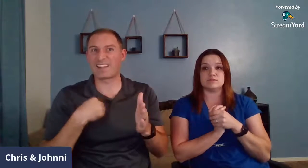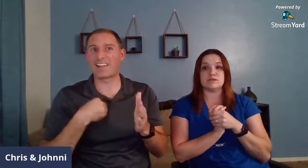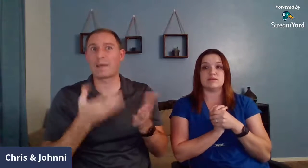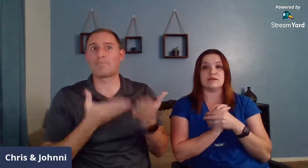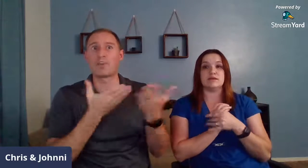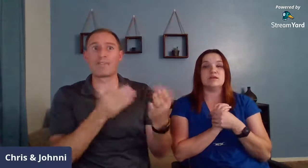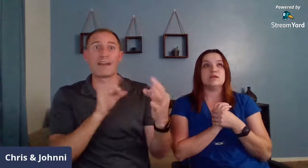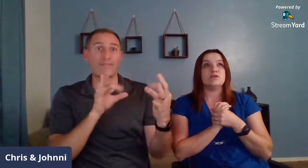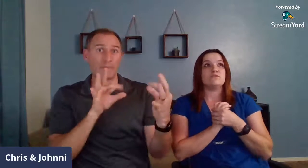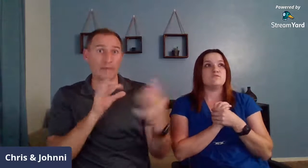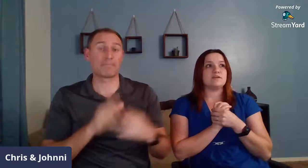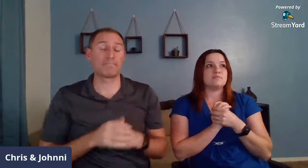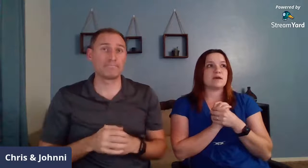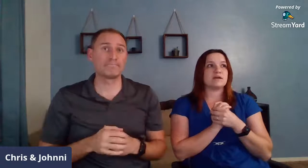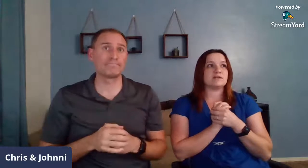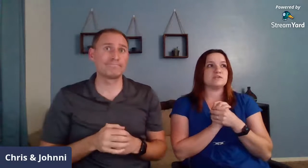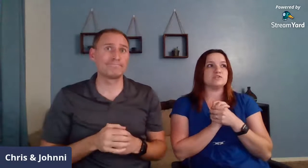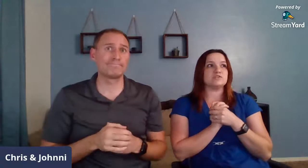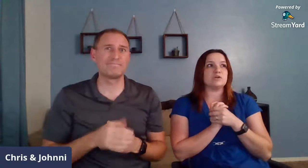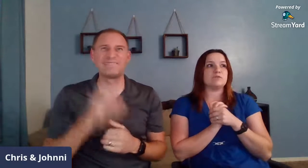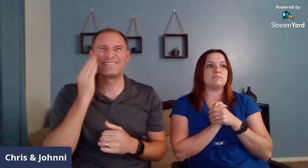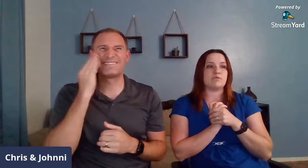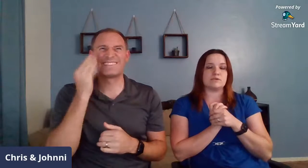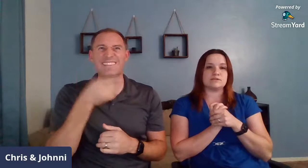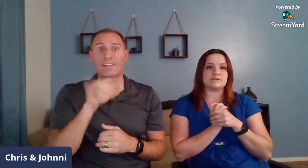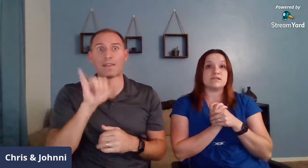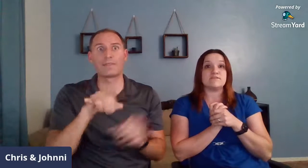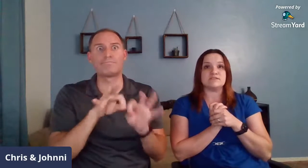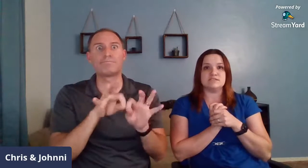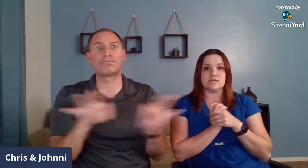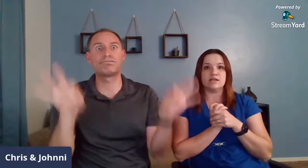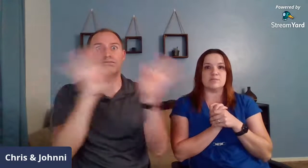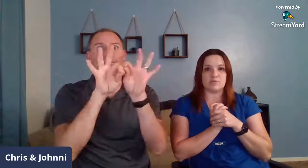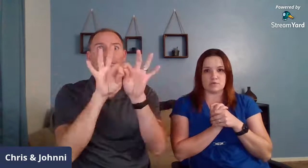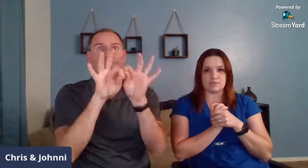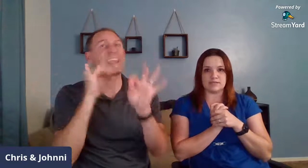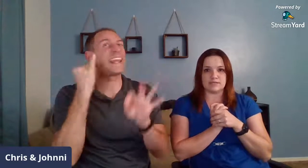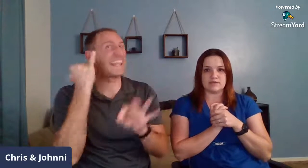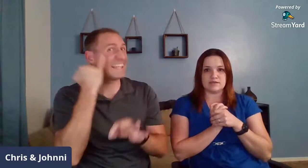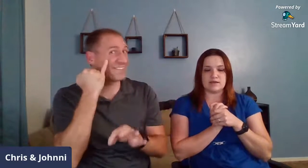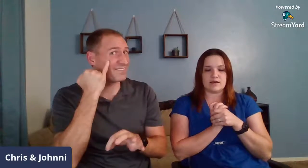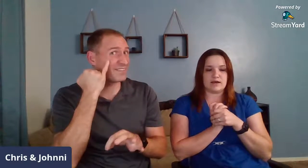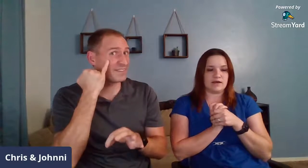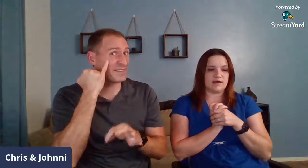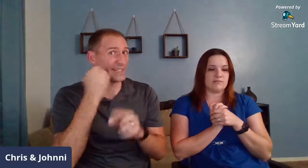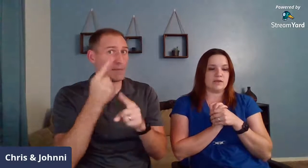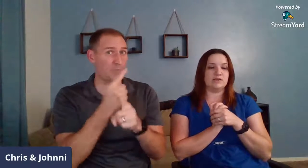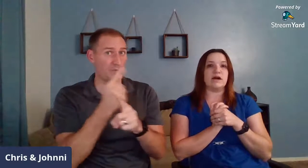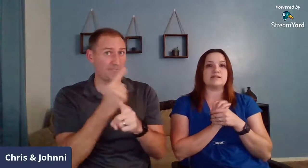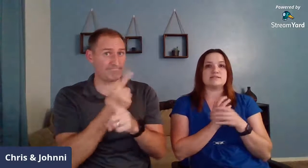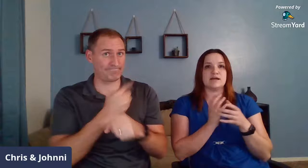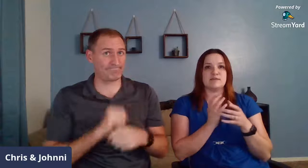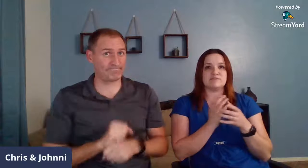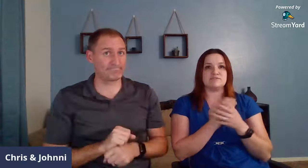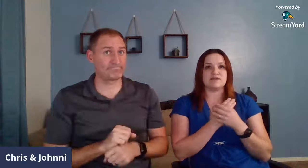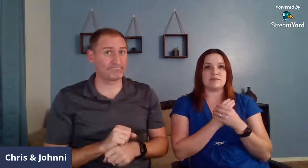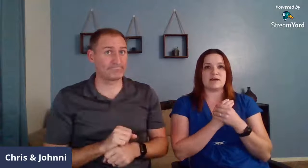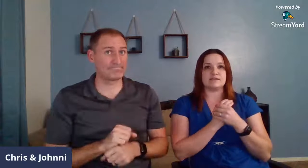them. And feedback is so important if it's done appropriately. A lot of times feedback